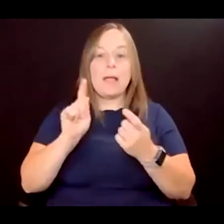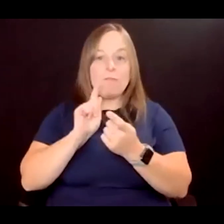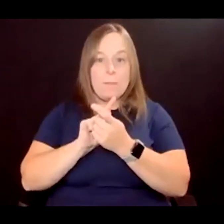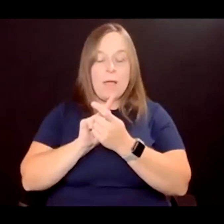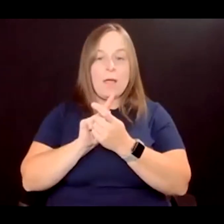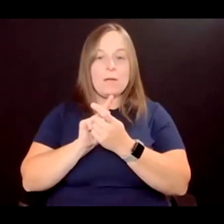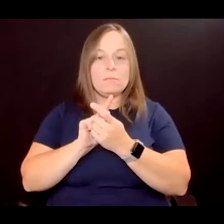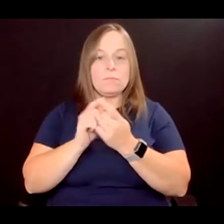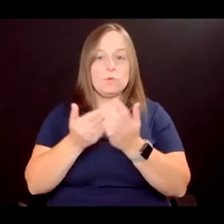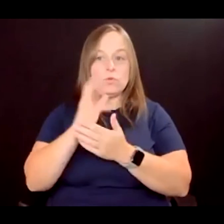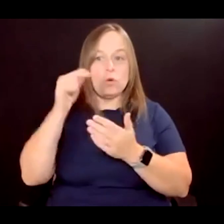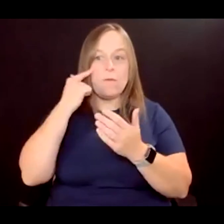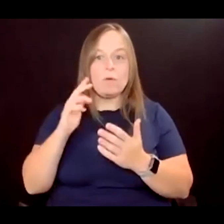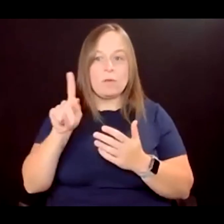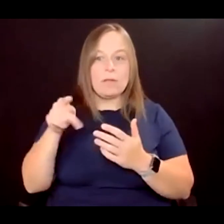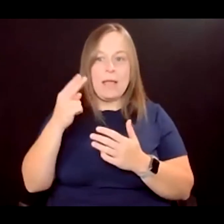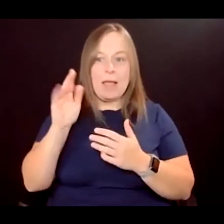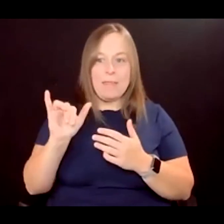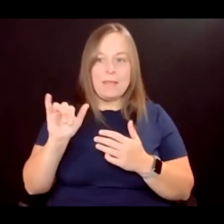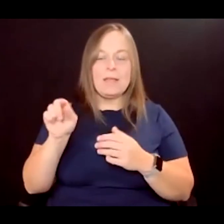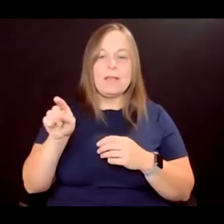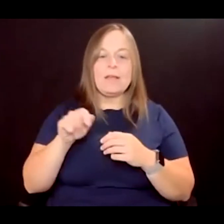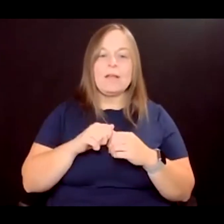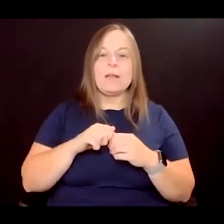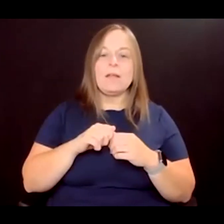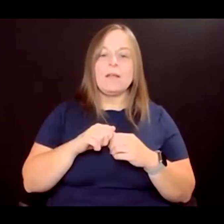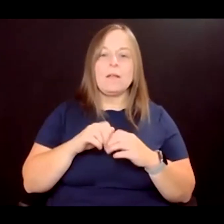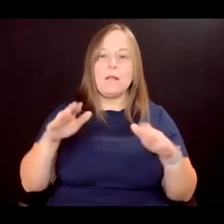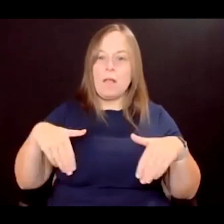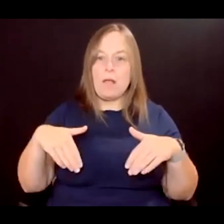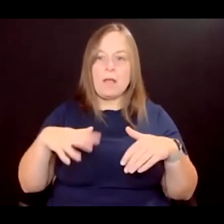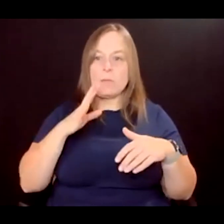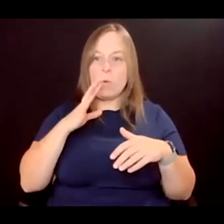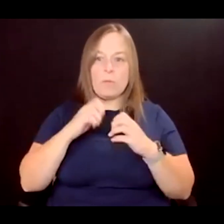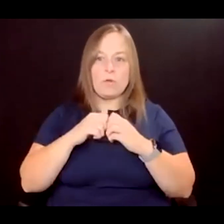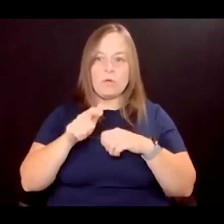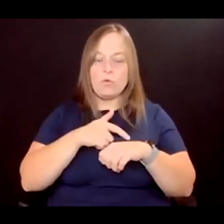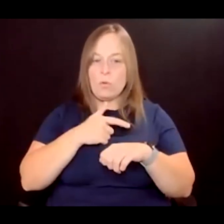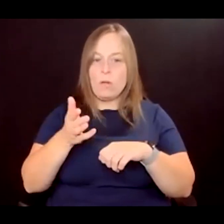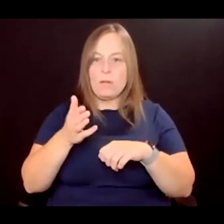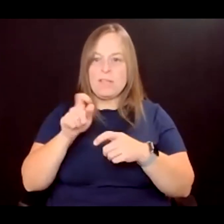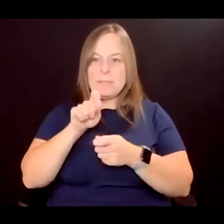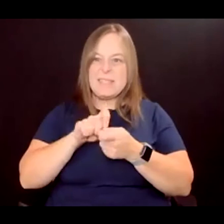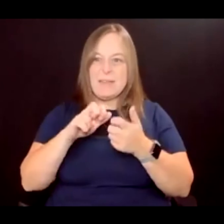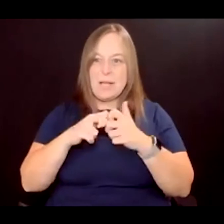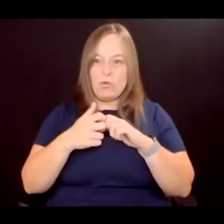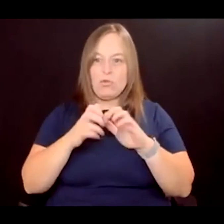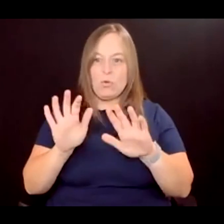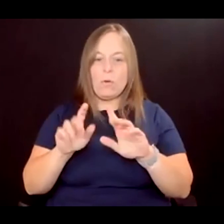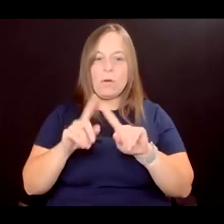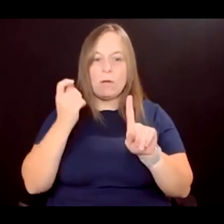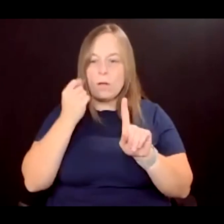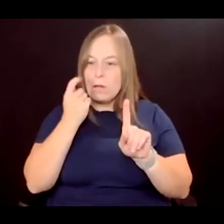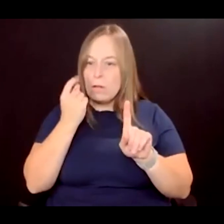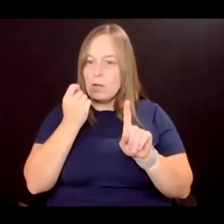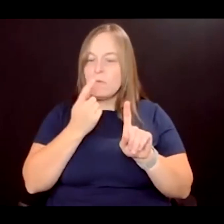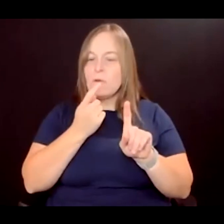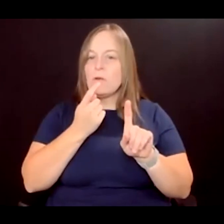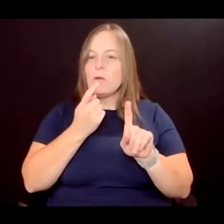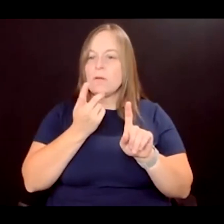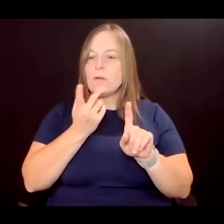I have to shovel twice in a snowfall in a day. I think the city of Albany can do better. And we know from the last snow emergency we had,